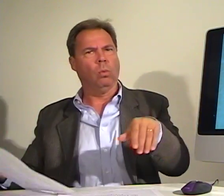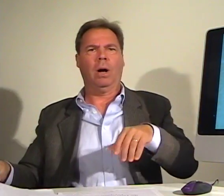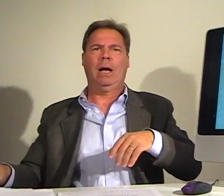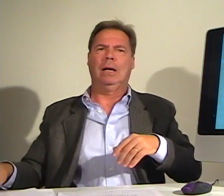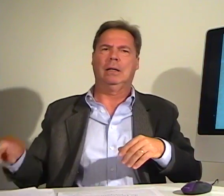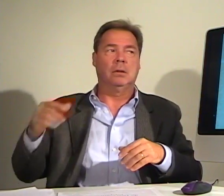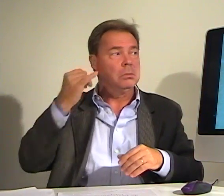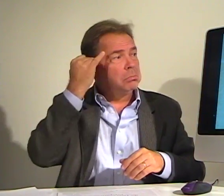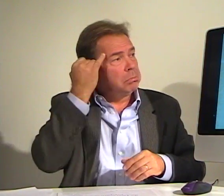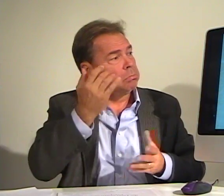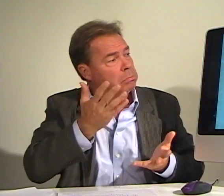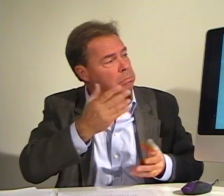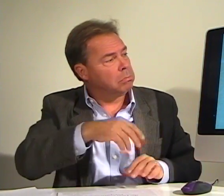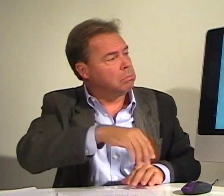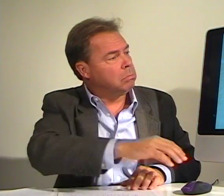with it as far as we can.